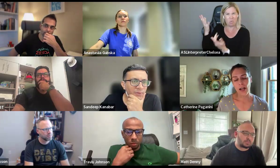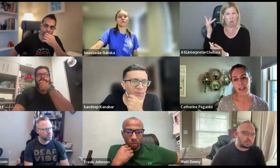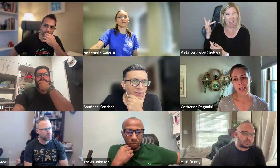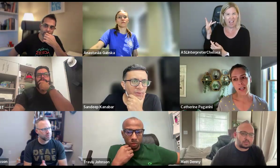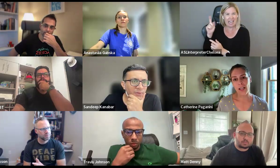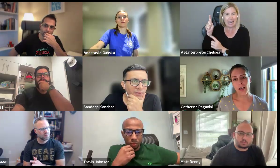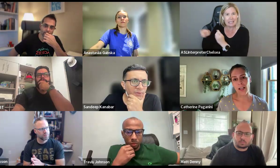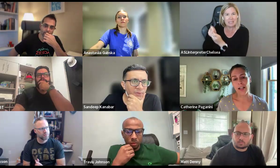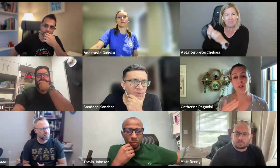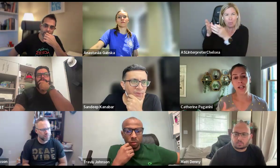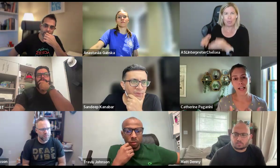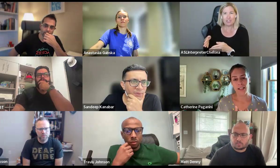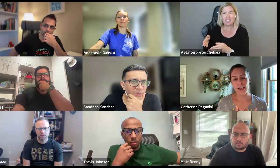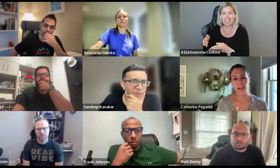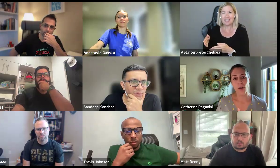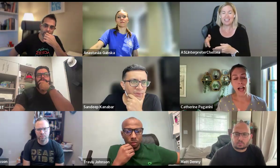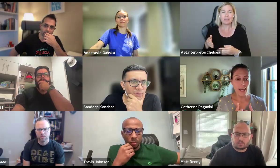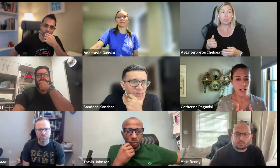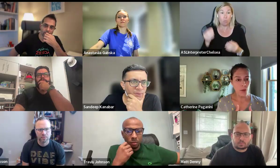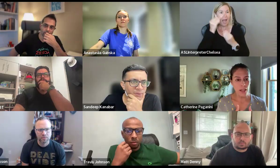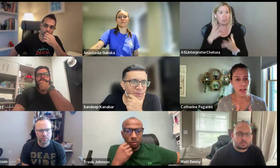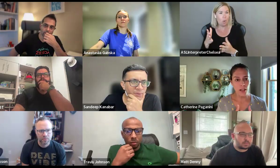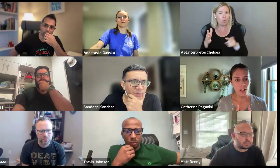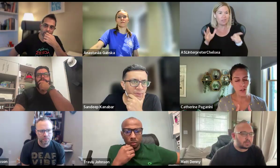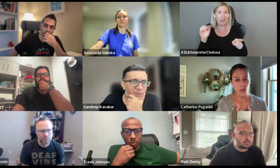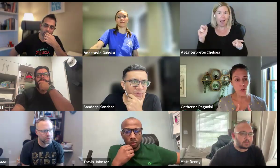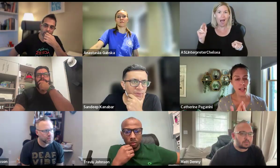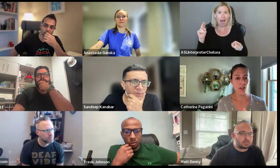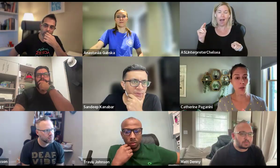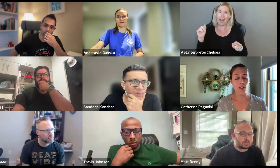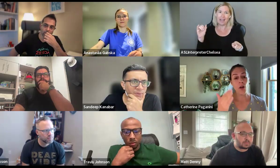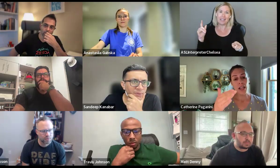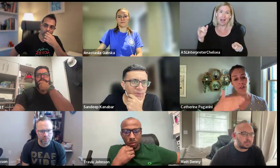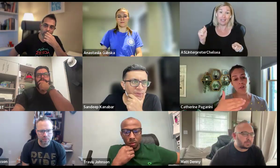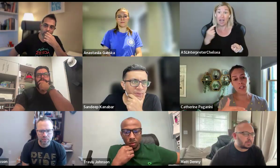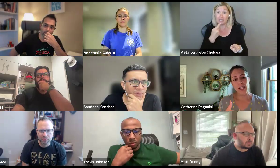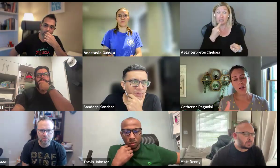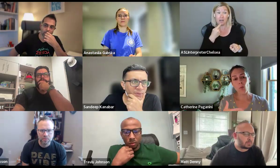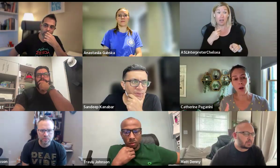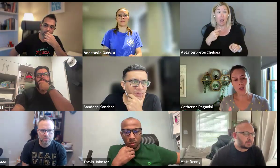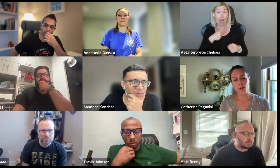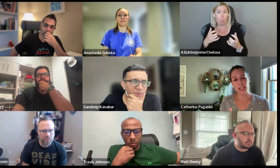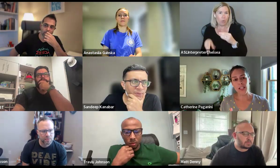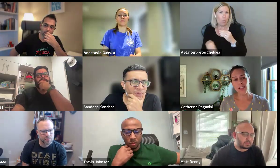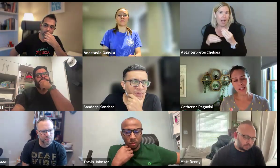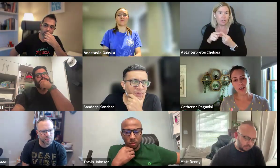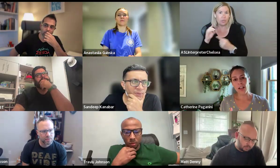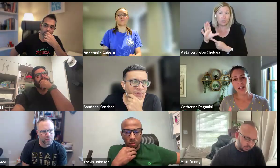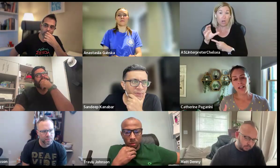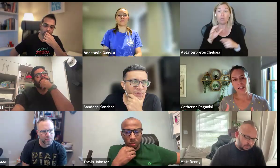I think, and I told Anastasia, I think what I can bring to that document. So if you say like what you need there, I think